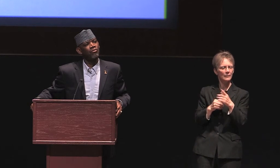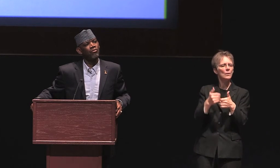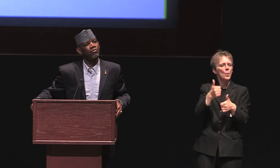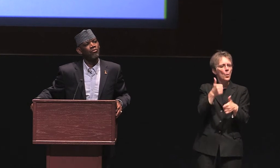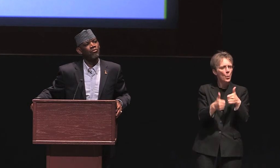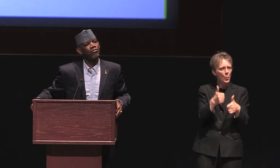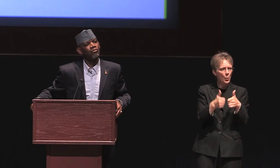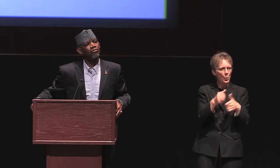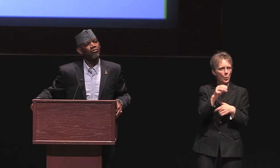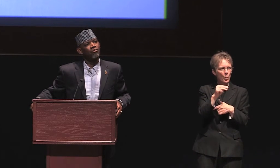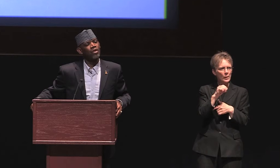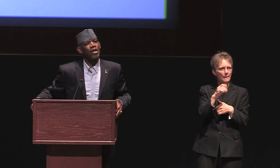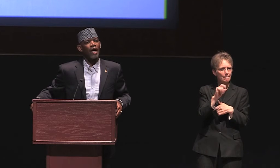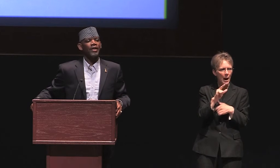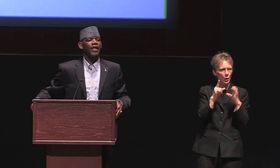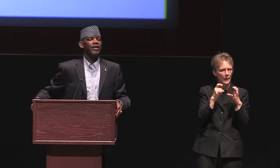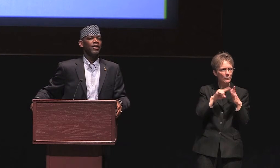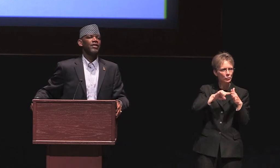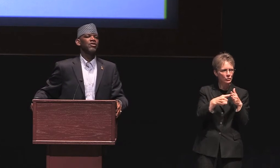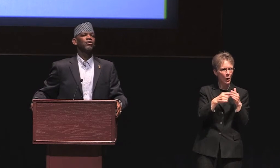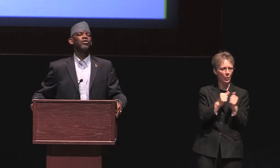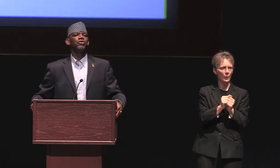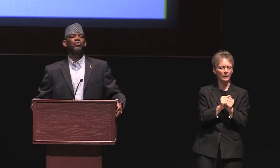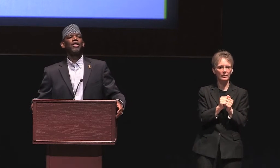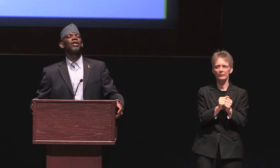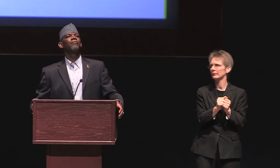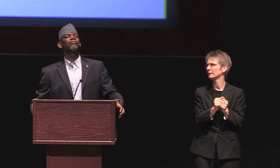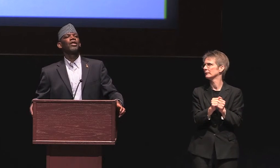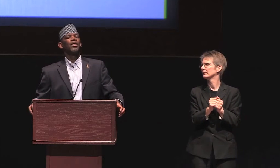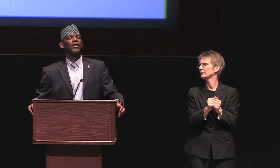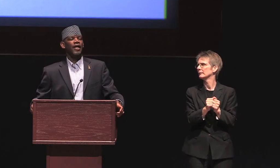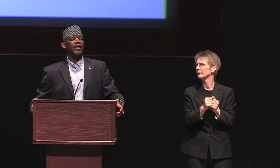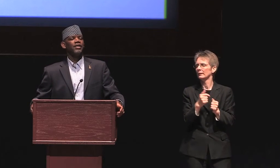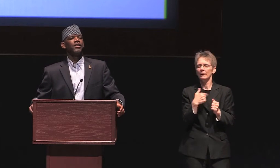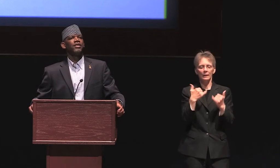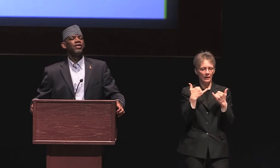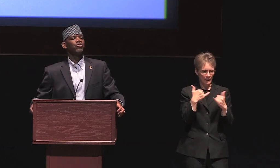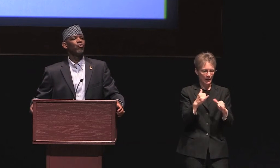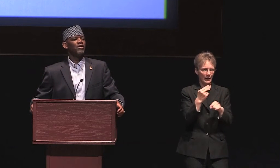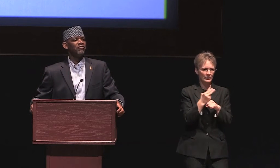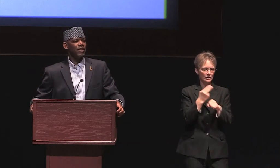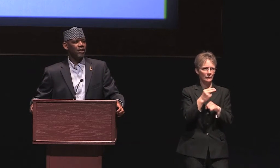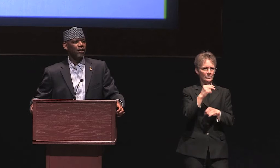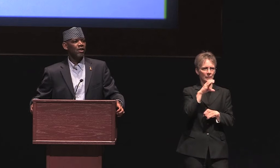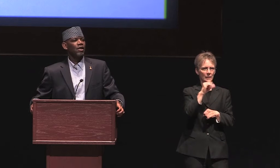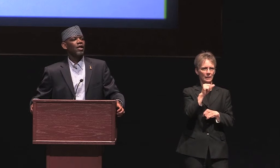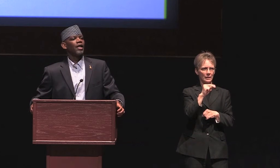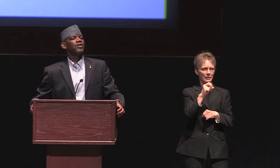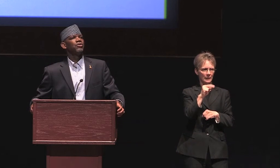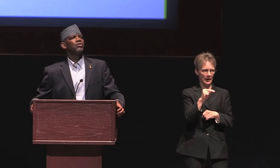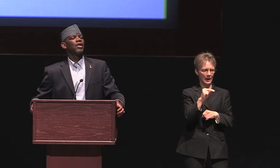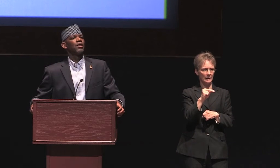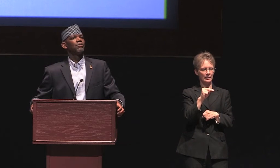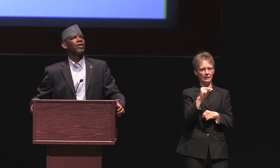model camera, your film camera? I still use a Canon EOS 1V.